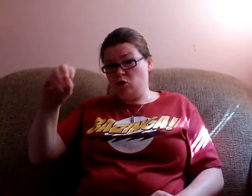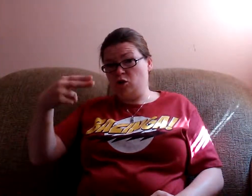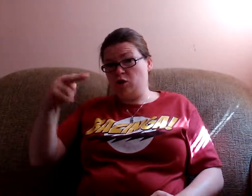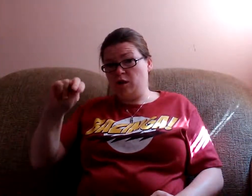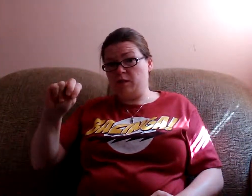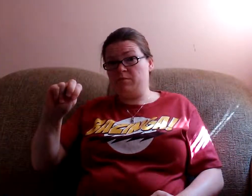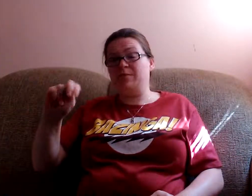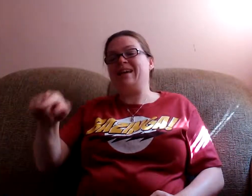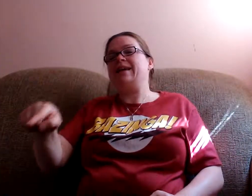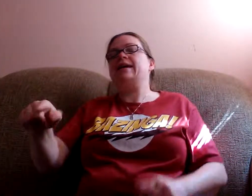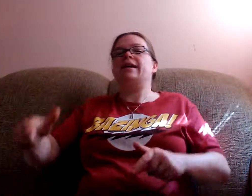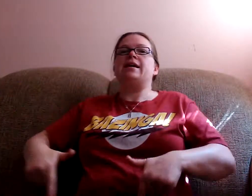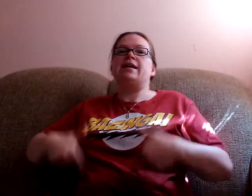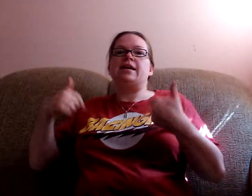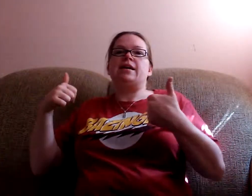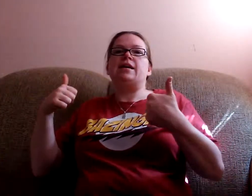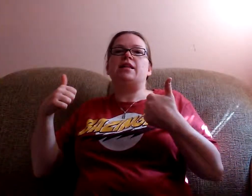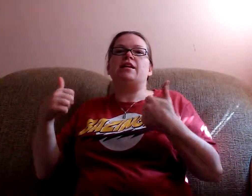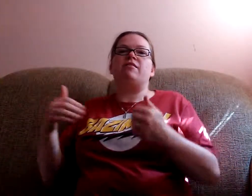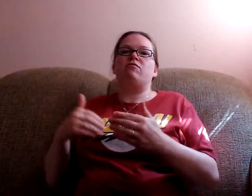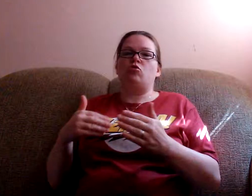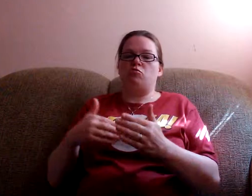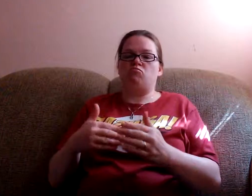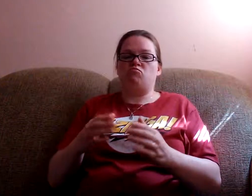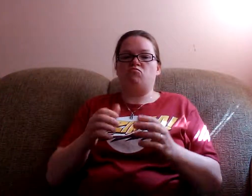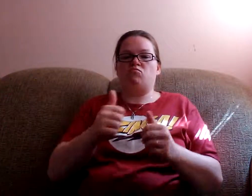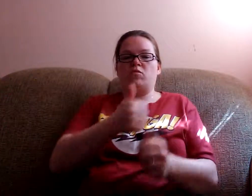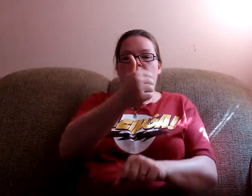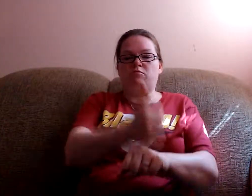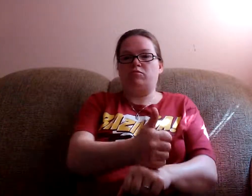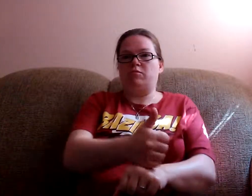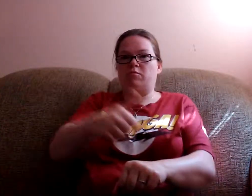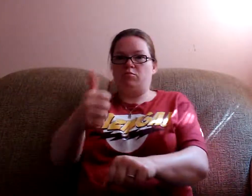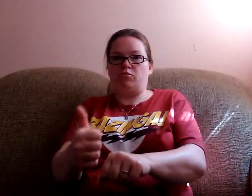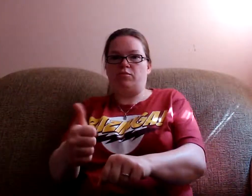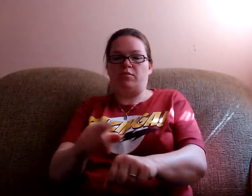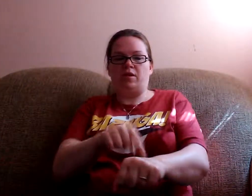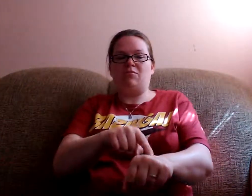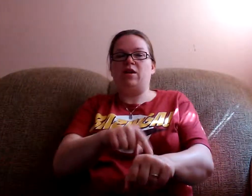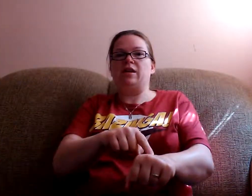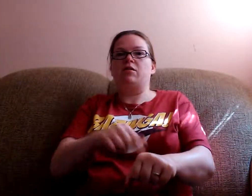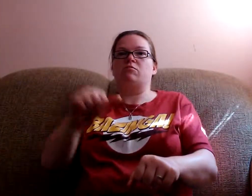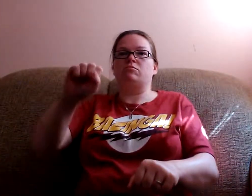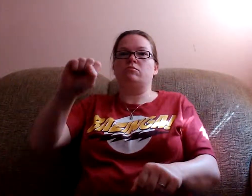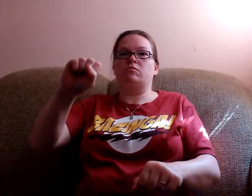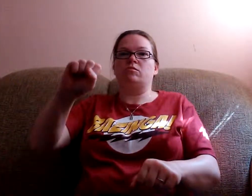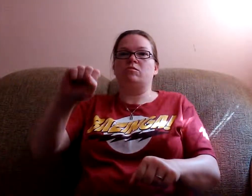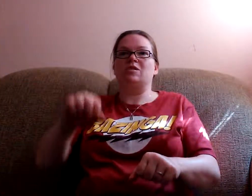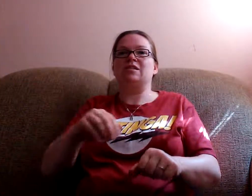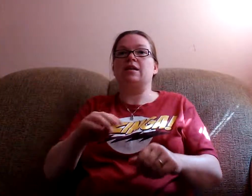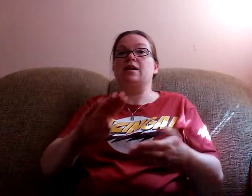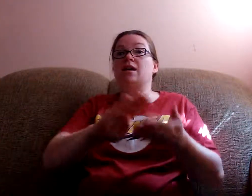important thing is, in terms of rural England, these were still medieval towns. They hadn't moved into, quote, the Elizabethan